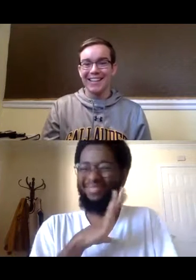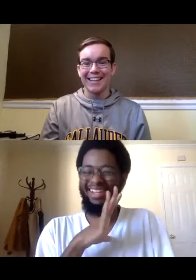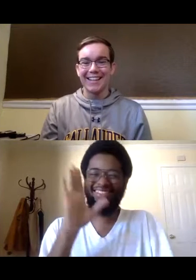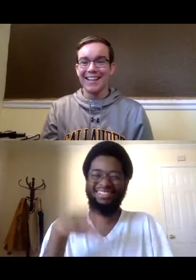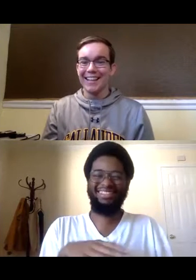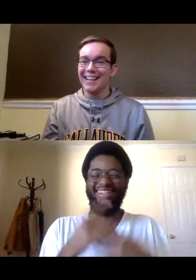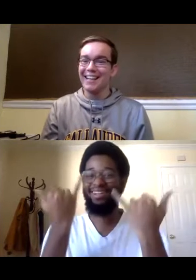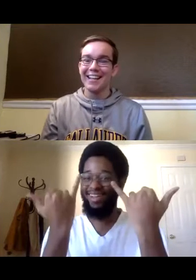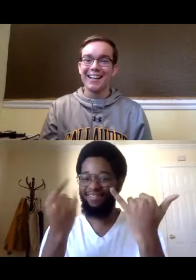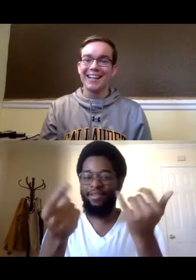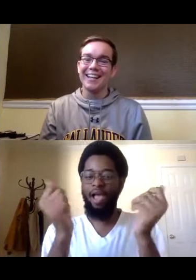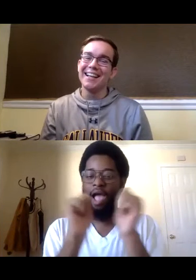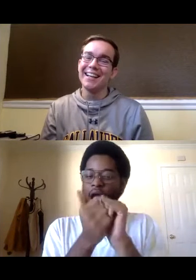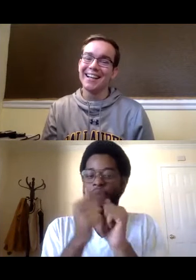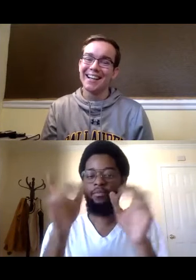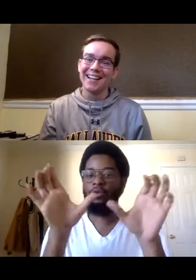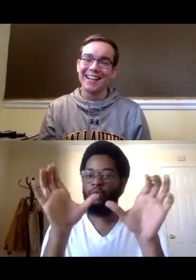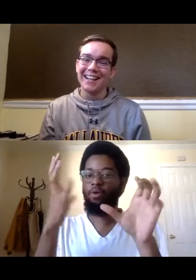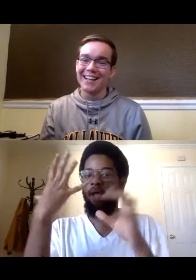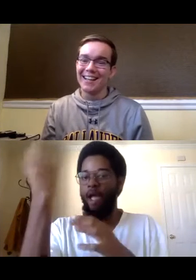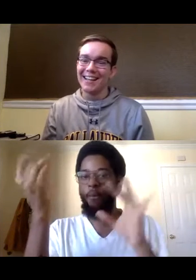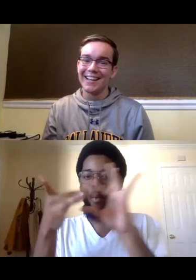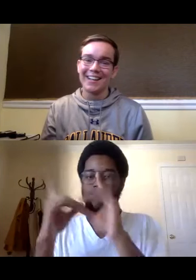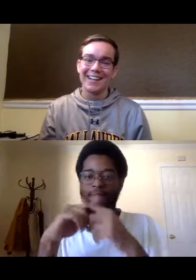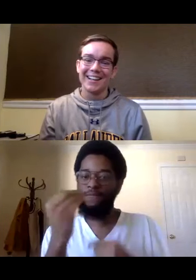Oh, go ahead. No, that's fine, Andrew. Now,